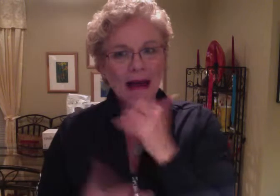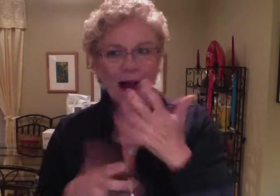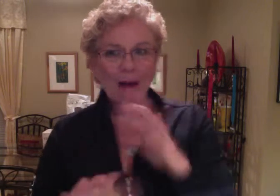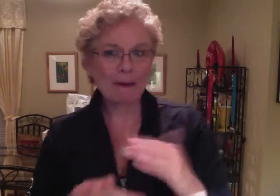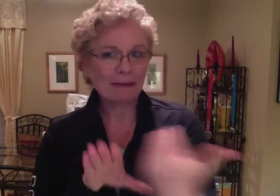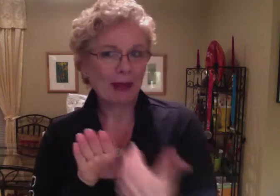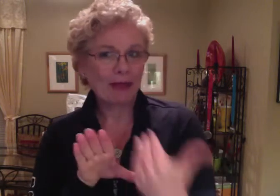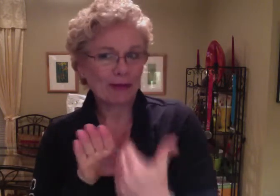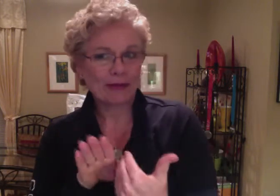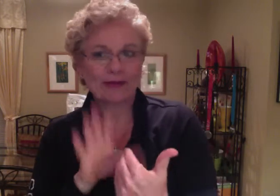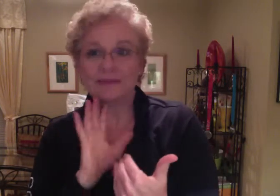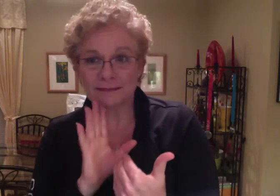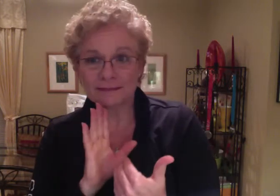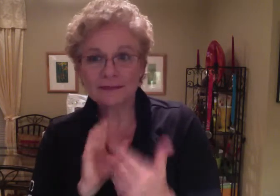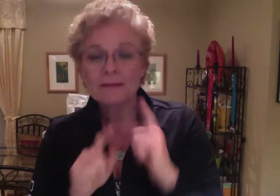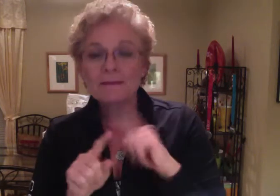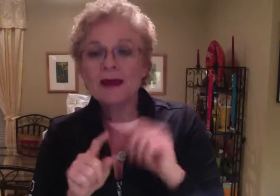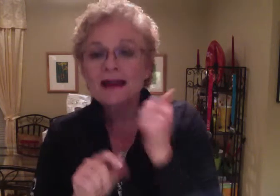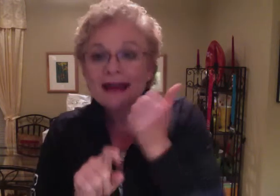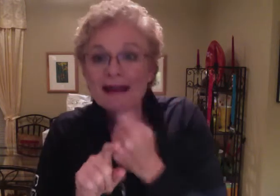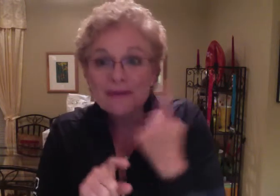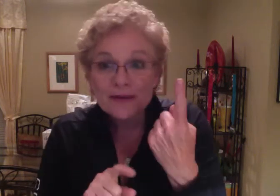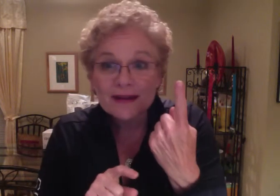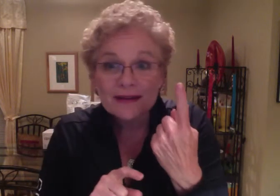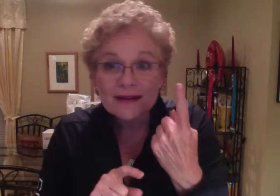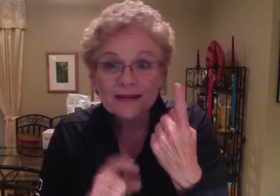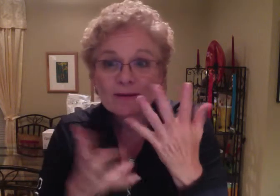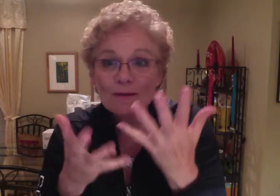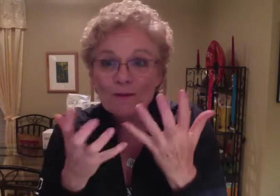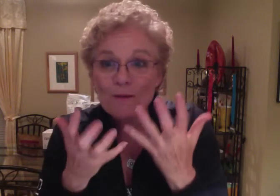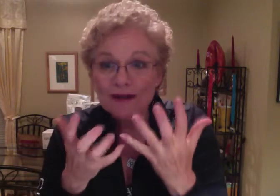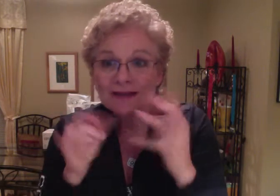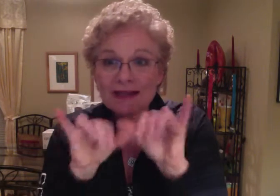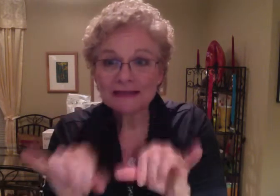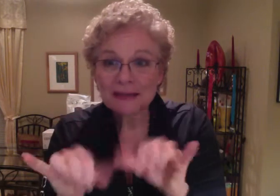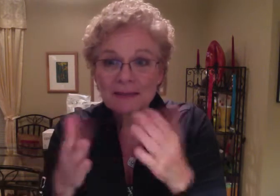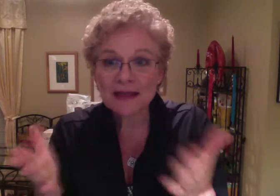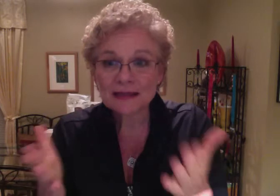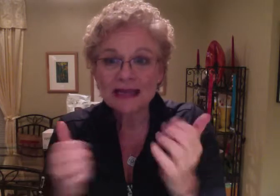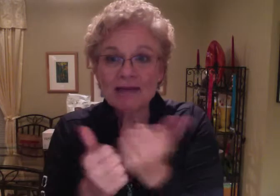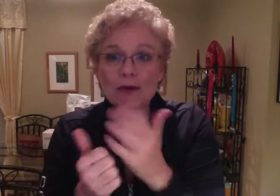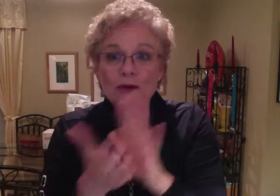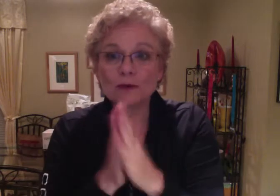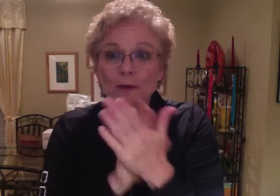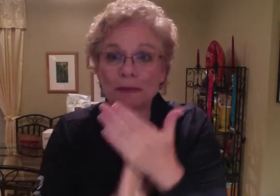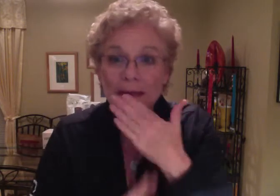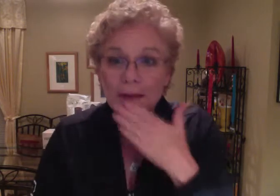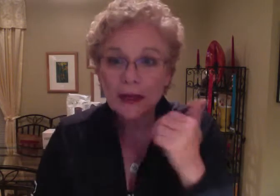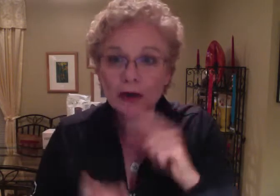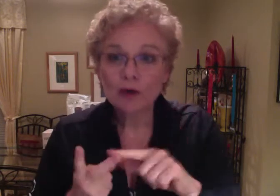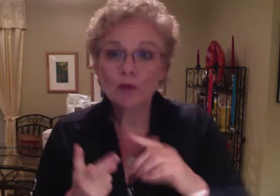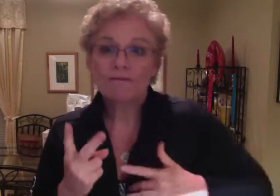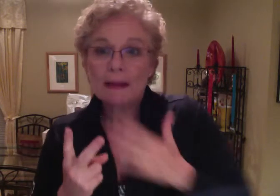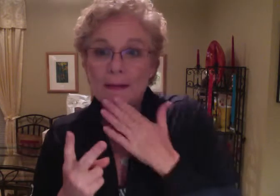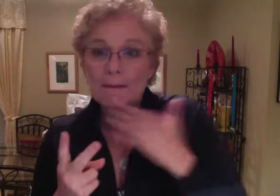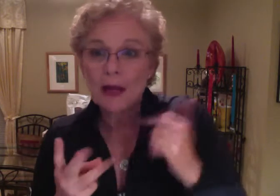but everybody wants the same things. Everybody wants to be better, feel better, have significance.